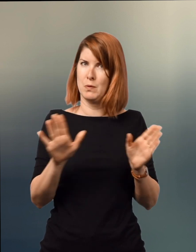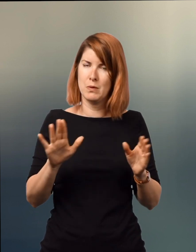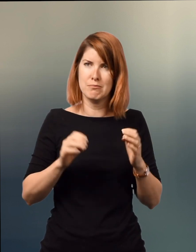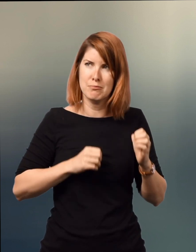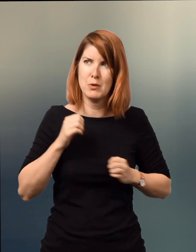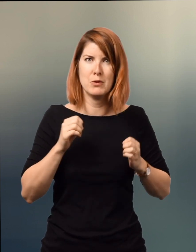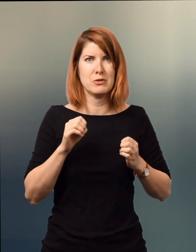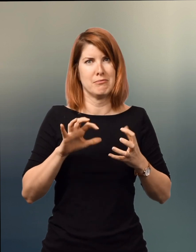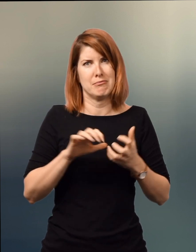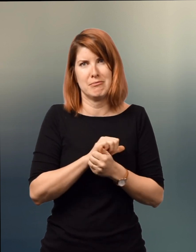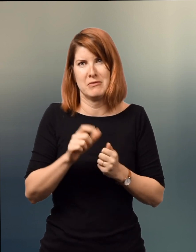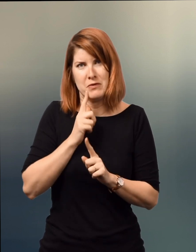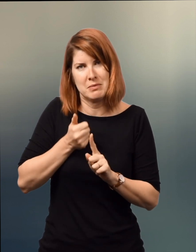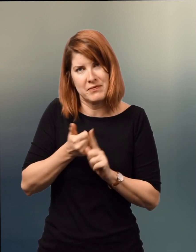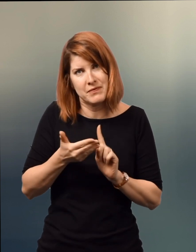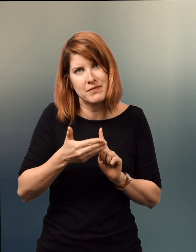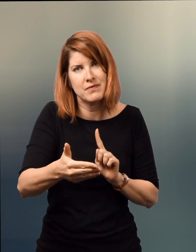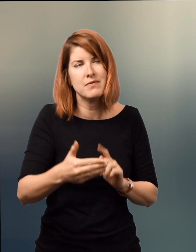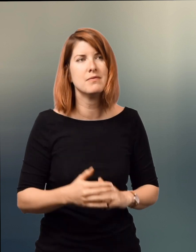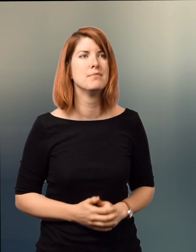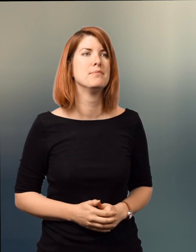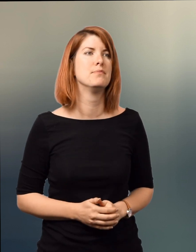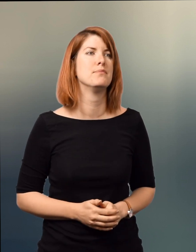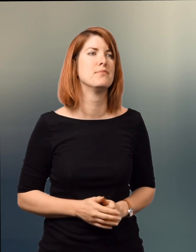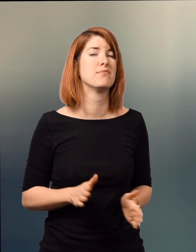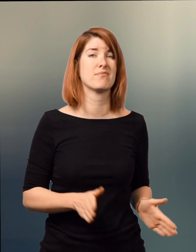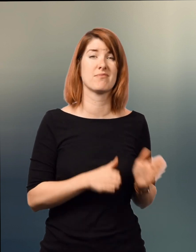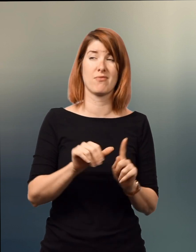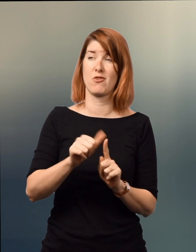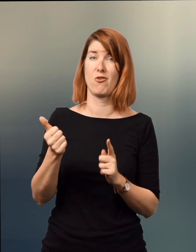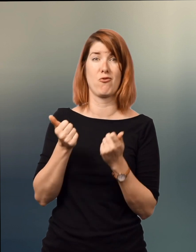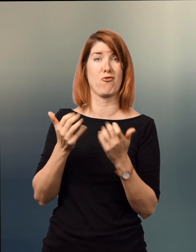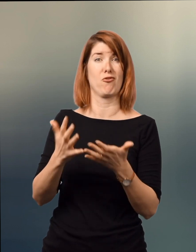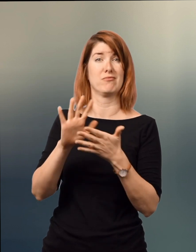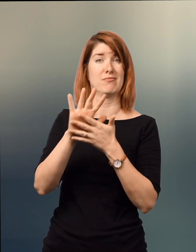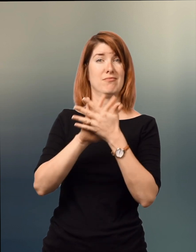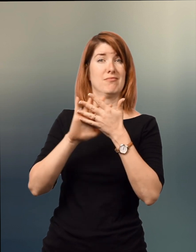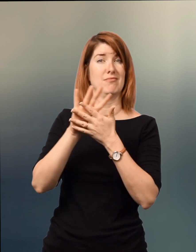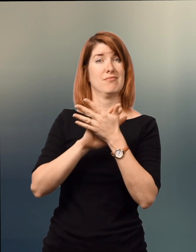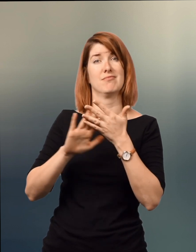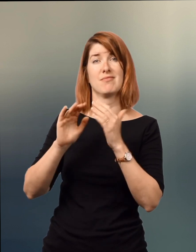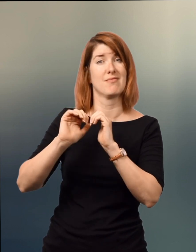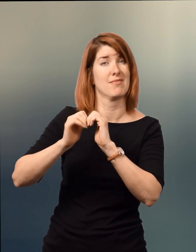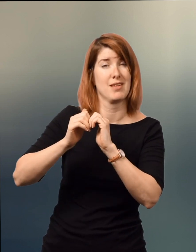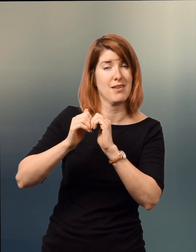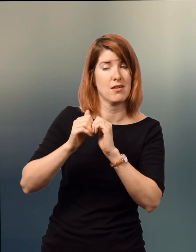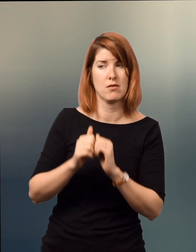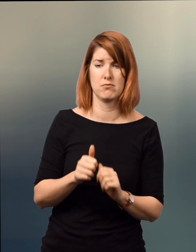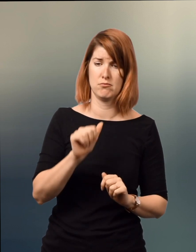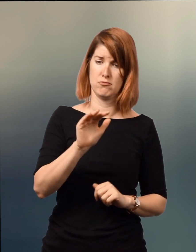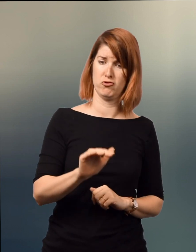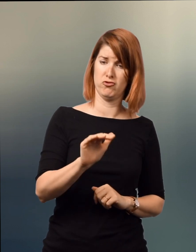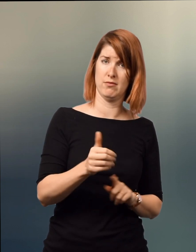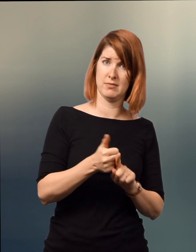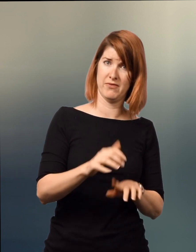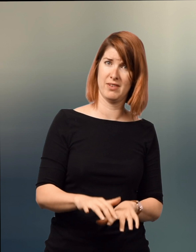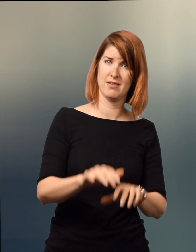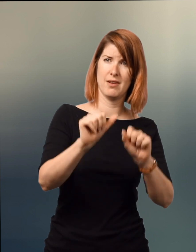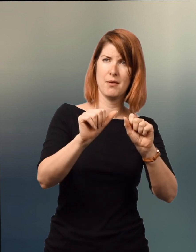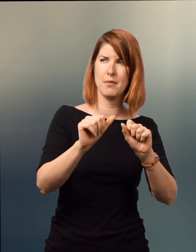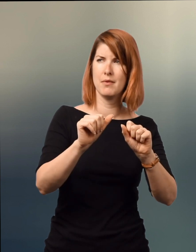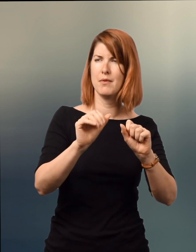them in the process. Another cause for ambiguity is that for adopted children, there is a lack